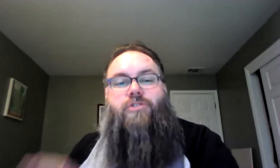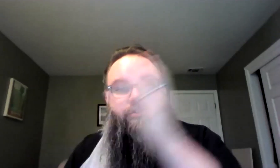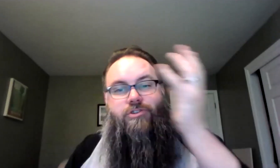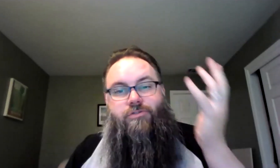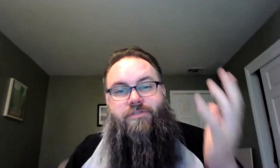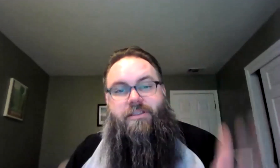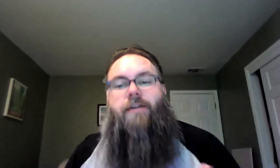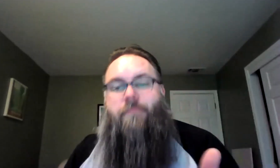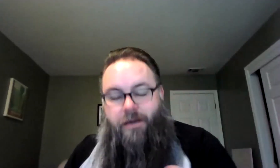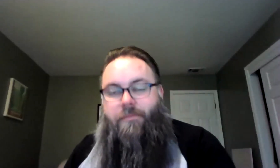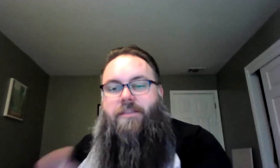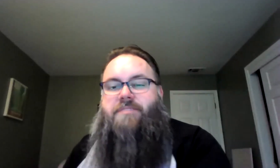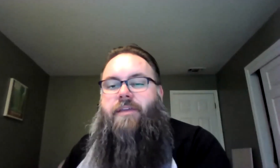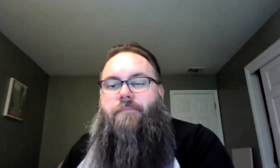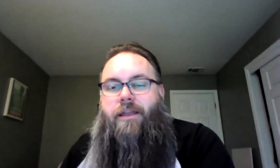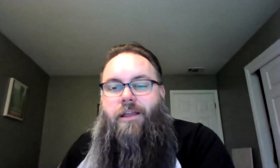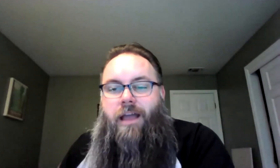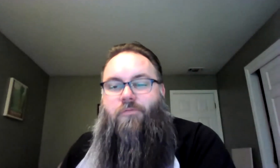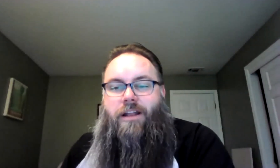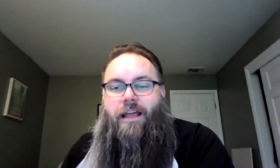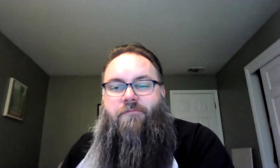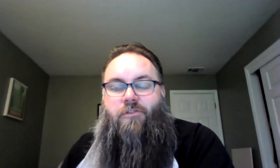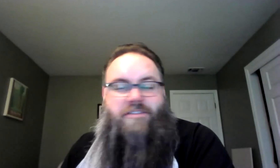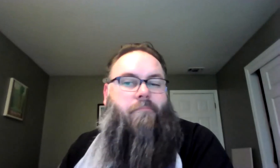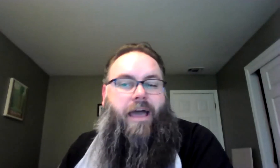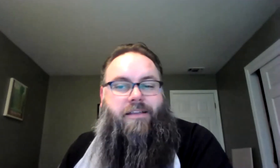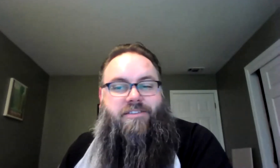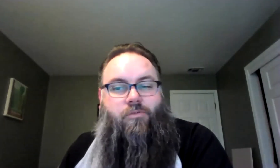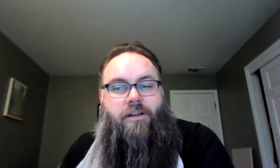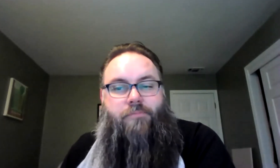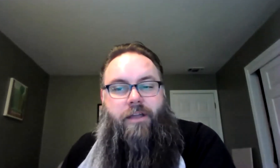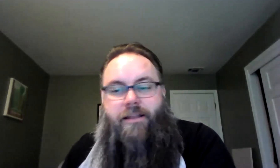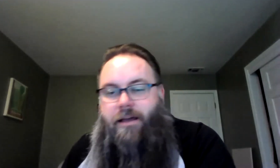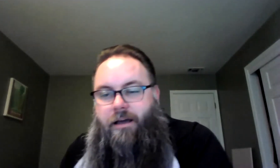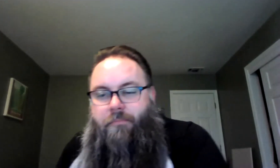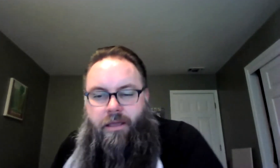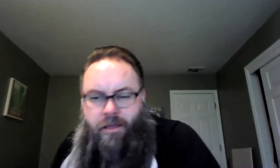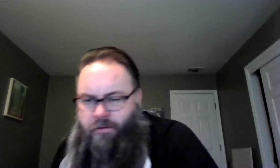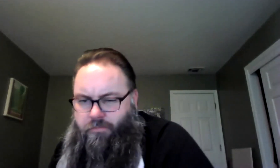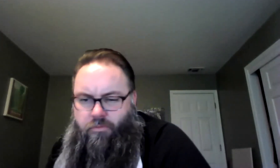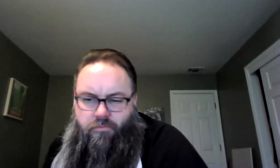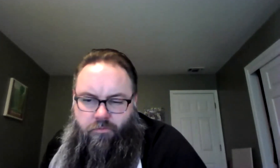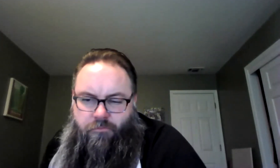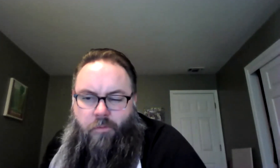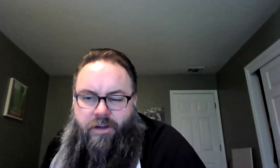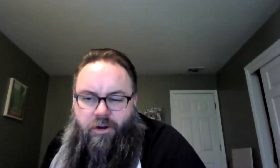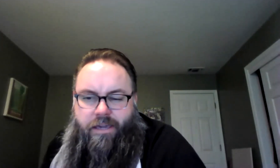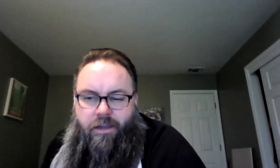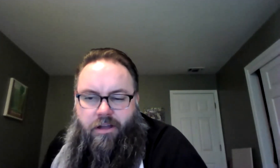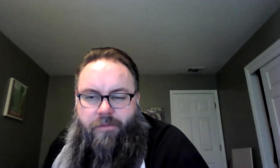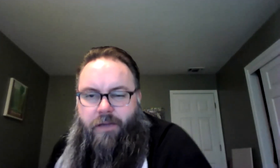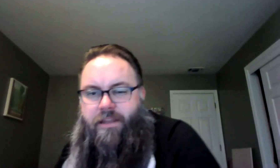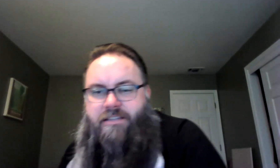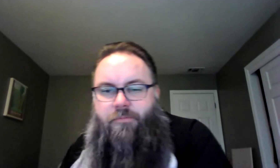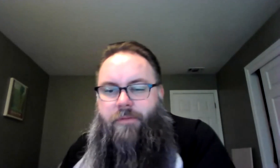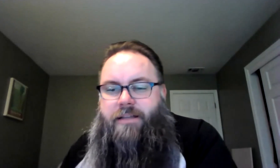previously and introduced you to them in this meeting, but I think we're going to have folks come back. And so we're going to plan, we'll pick a week